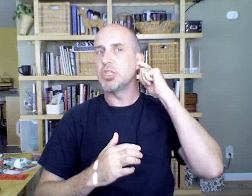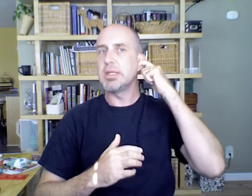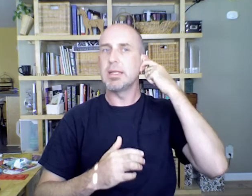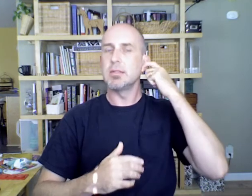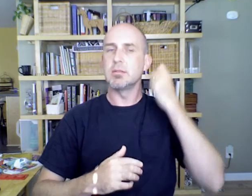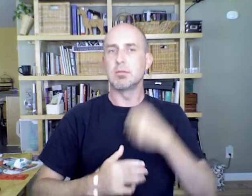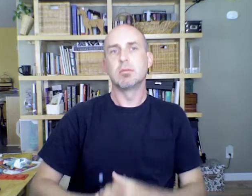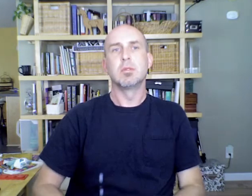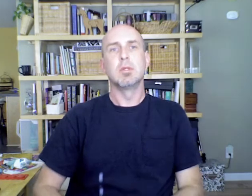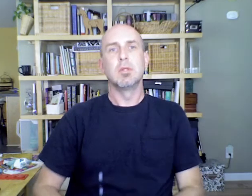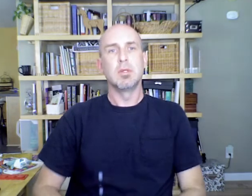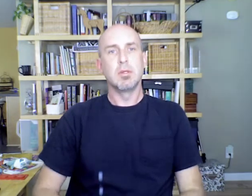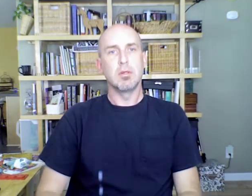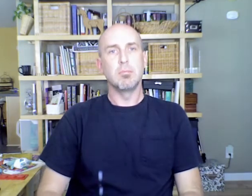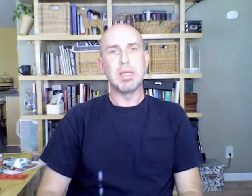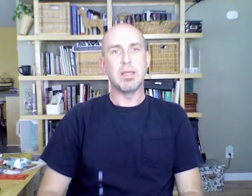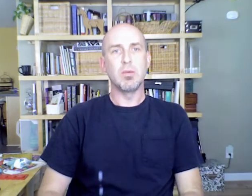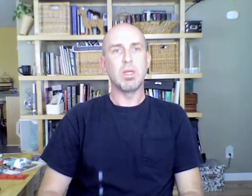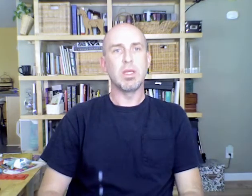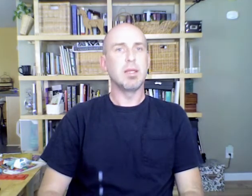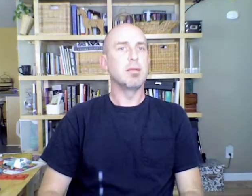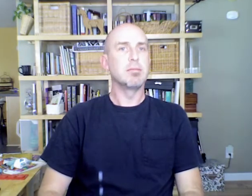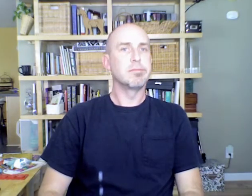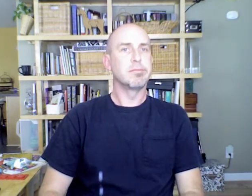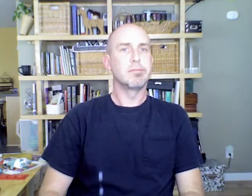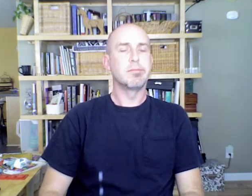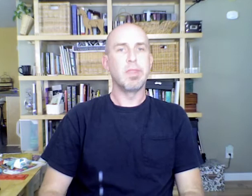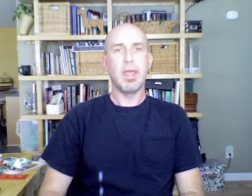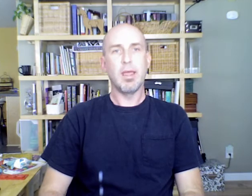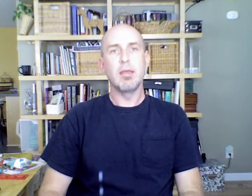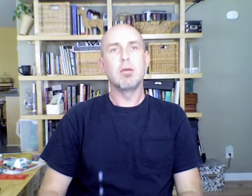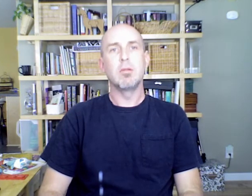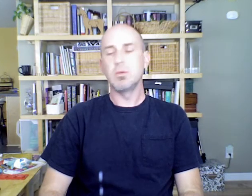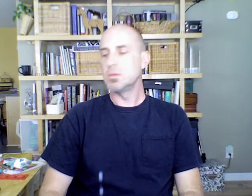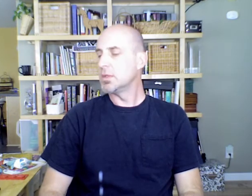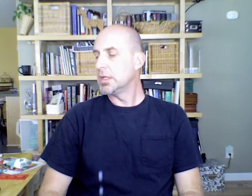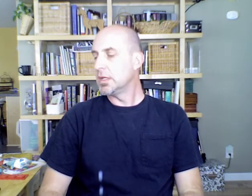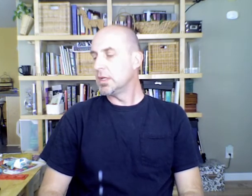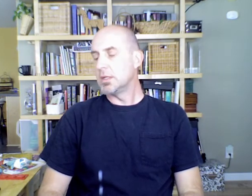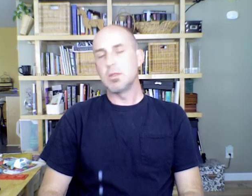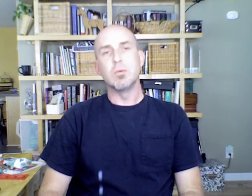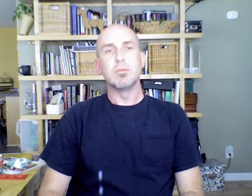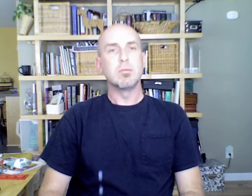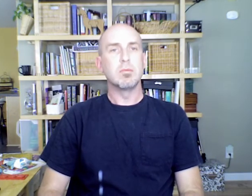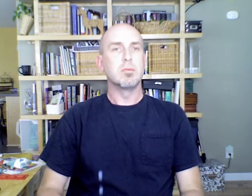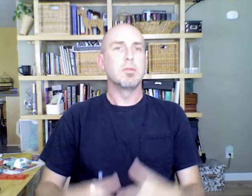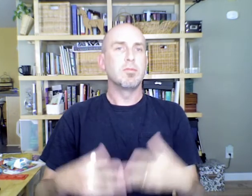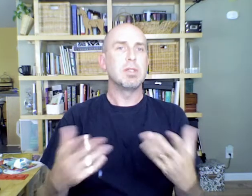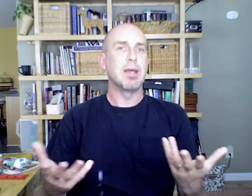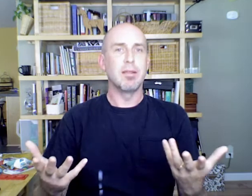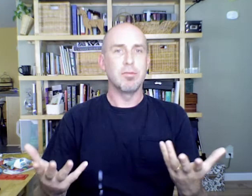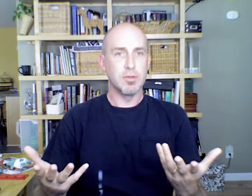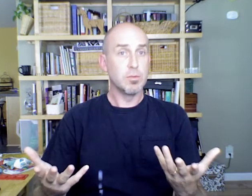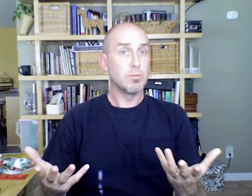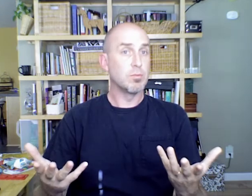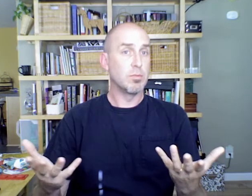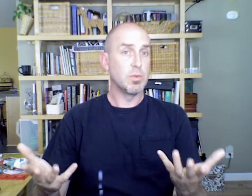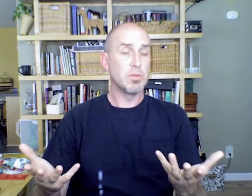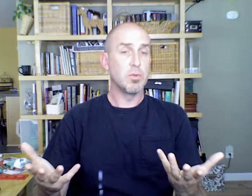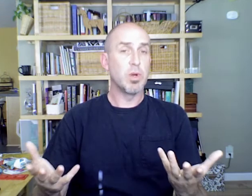it, me, we, they, all those. So the phrase I love you, most of you probably